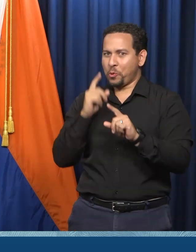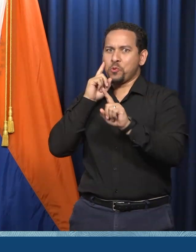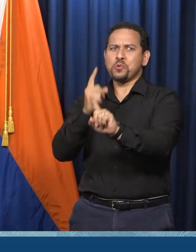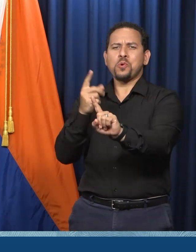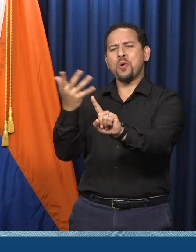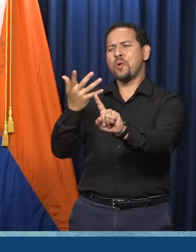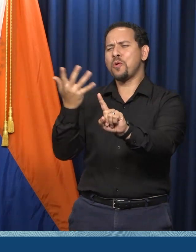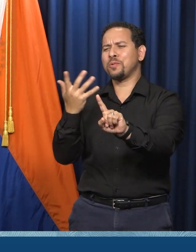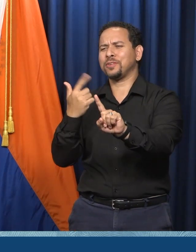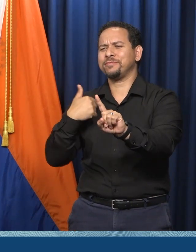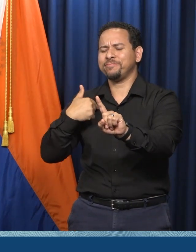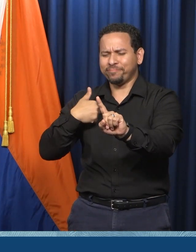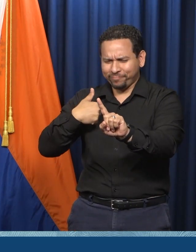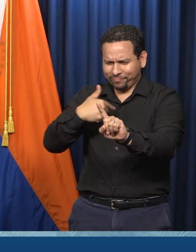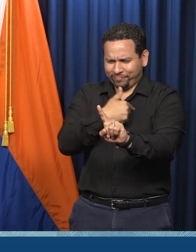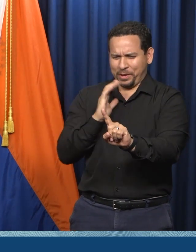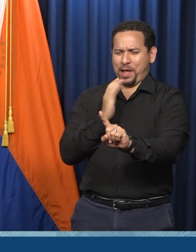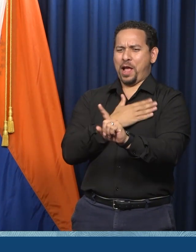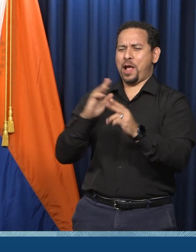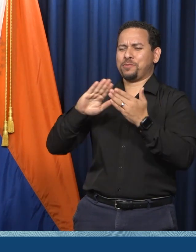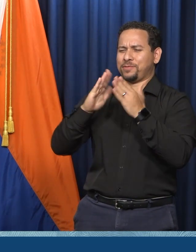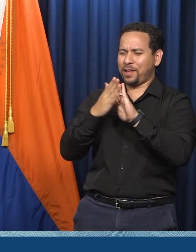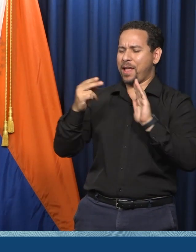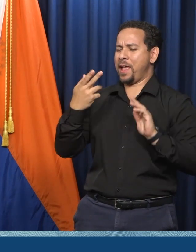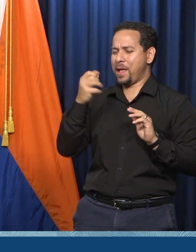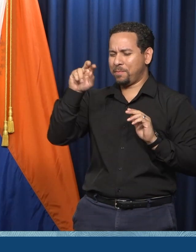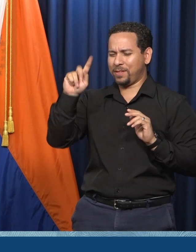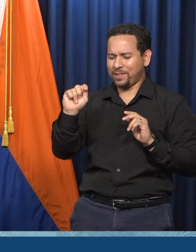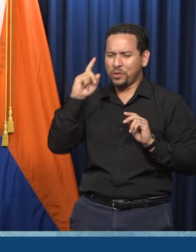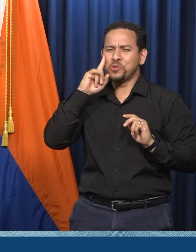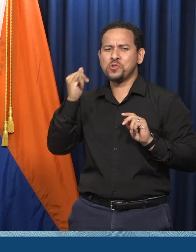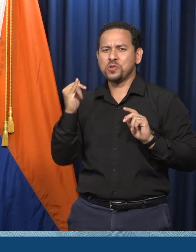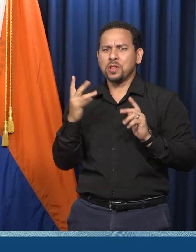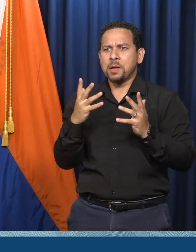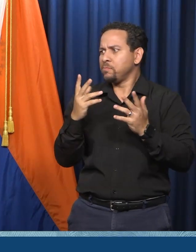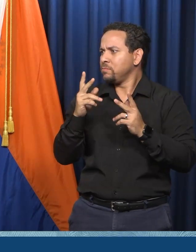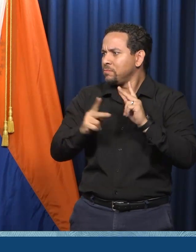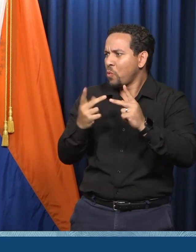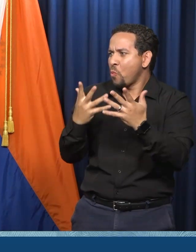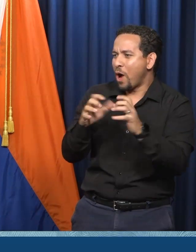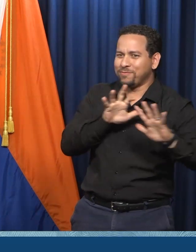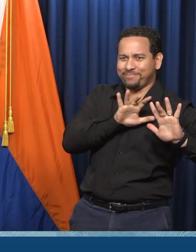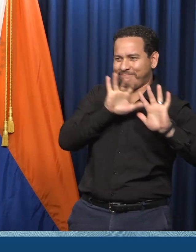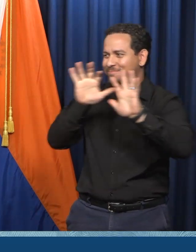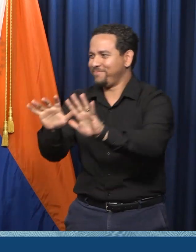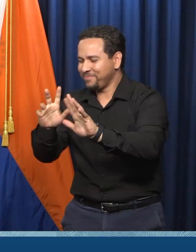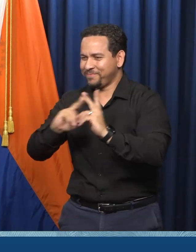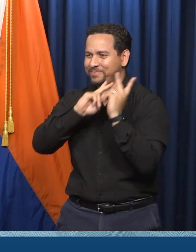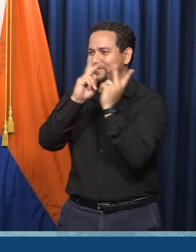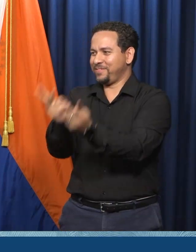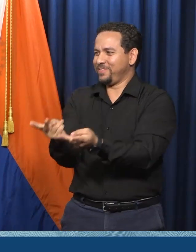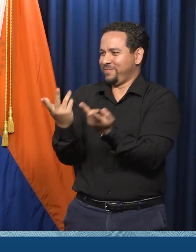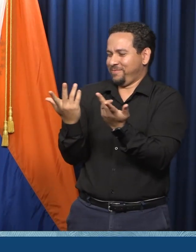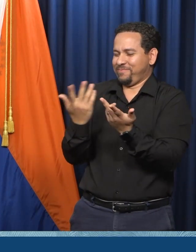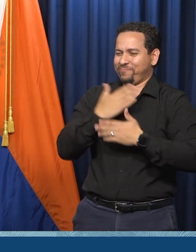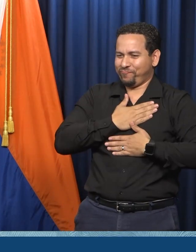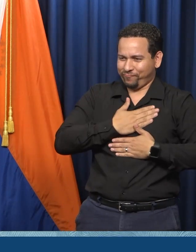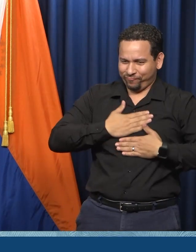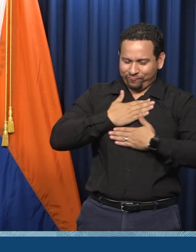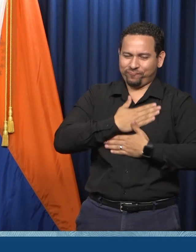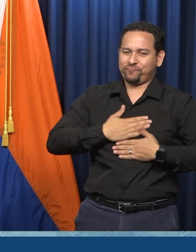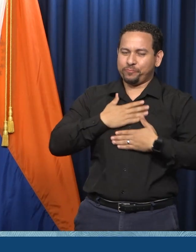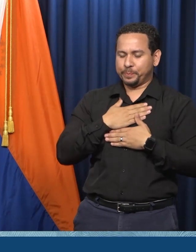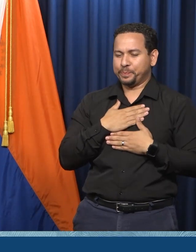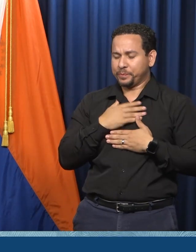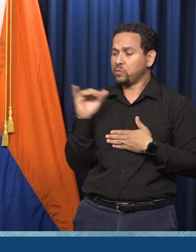create destinations within the hamlet centers by having these pedestrian and safety improvements. The